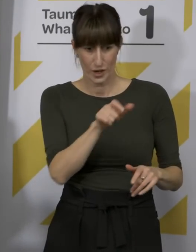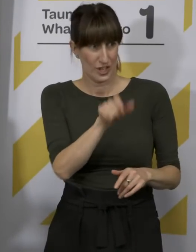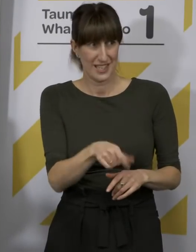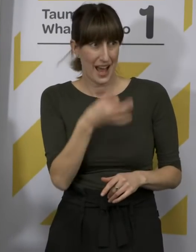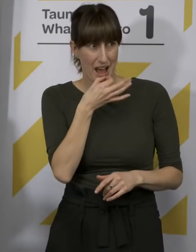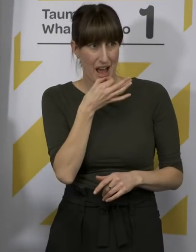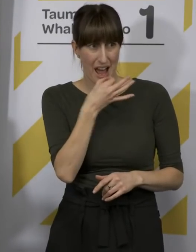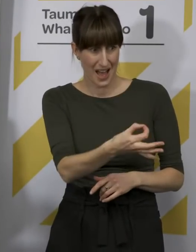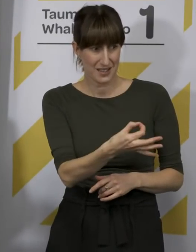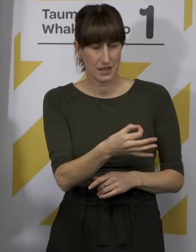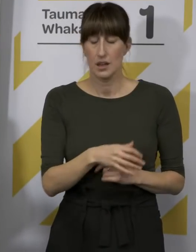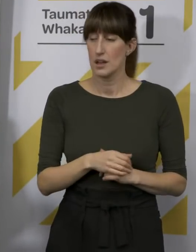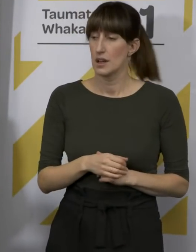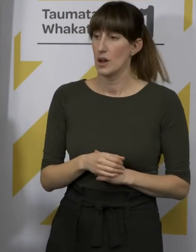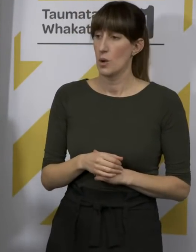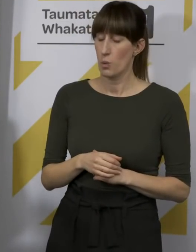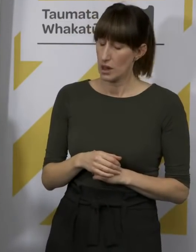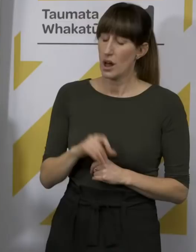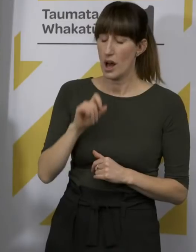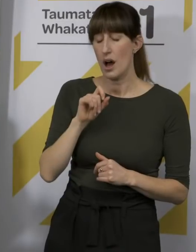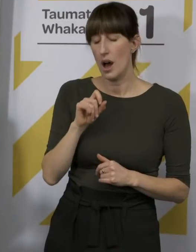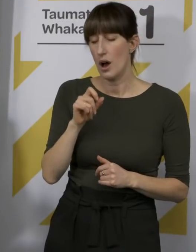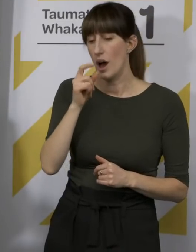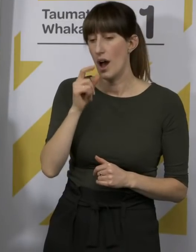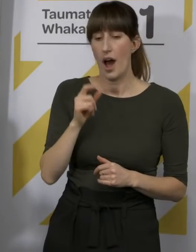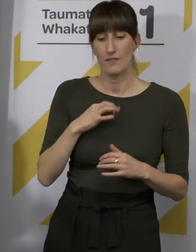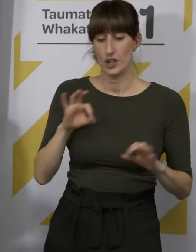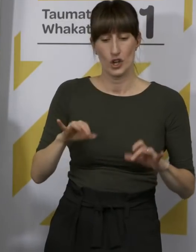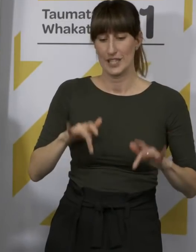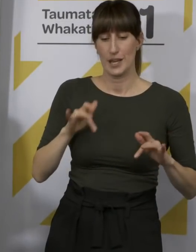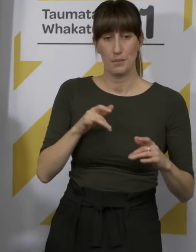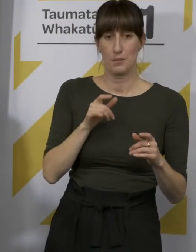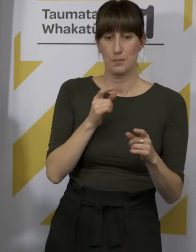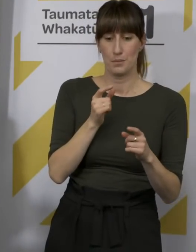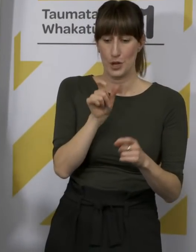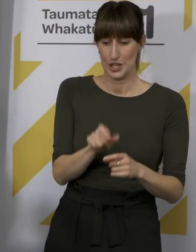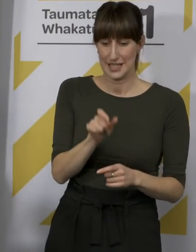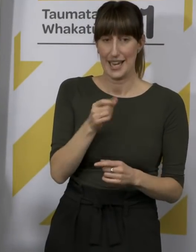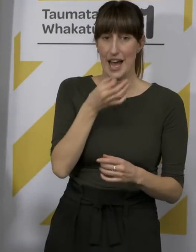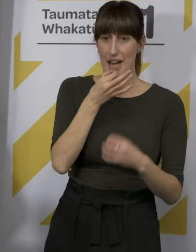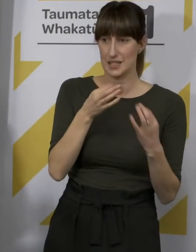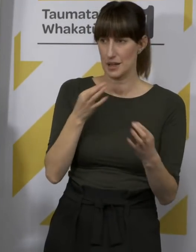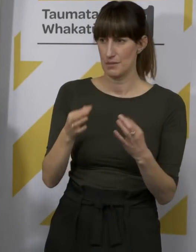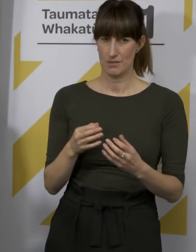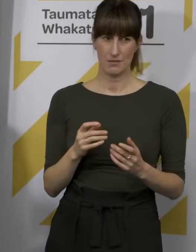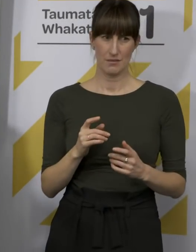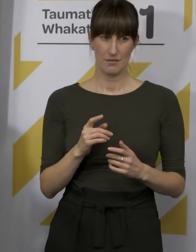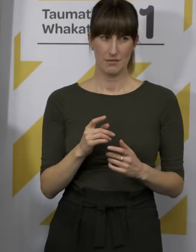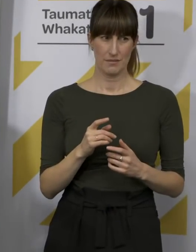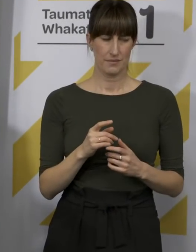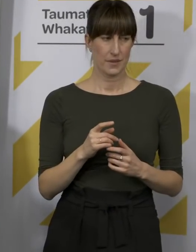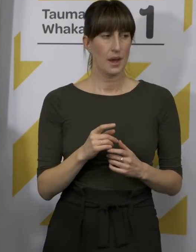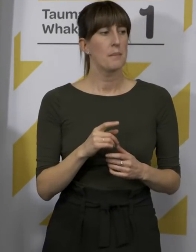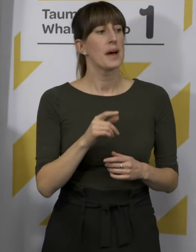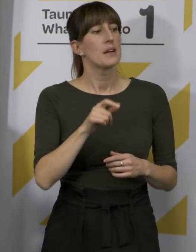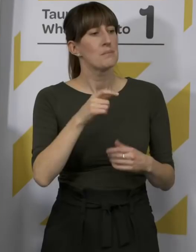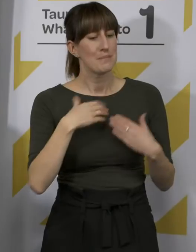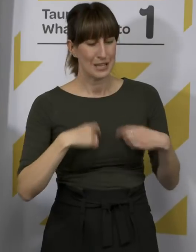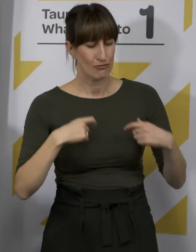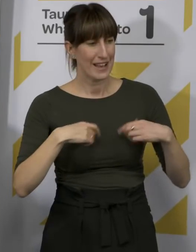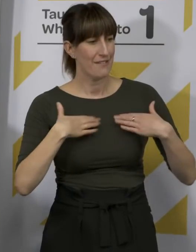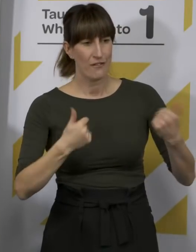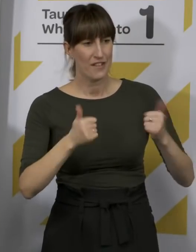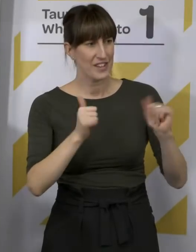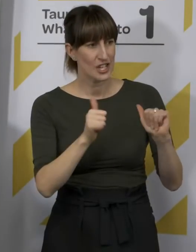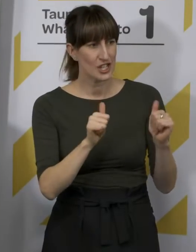asked them, but we will. Yeah, that's right. Yes. But you followed, I think to all of them. again. The ministry's spoken to all of them. Why not just ask them if they were tested or